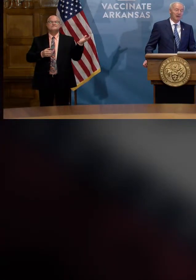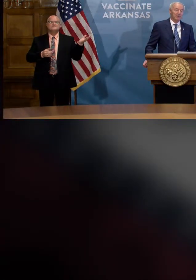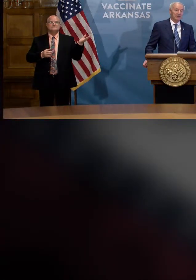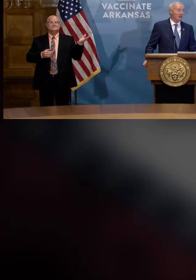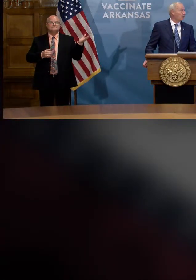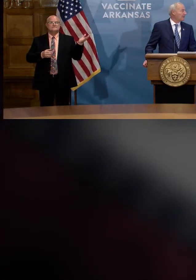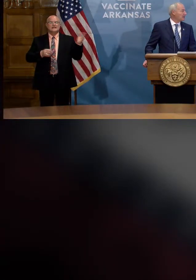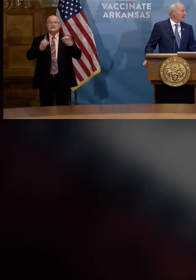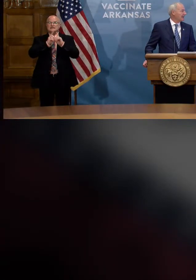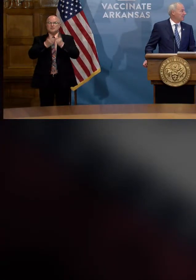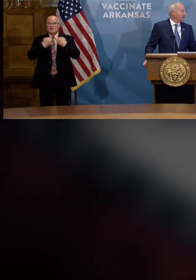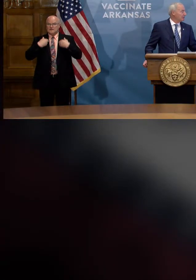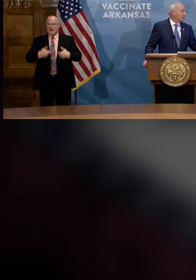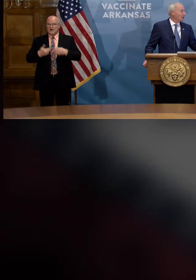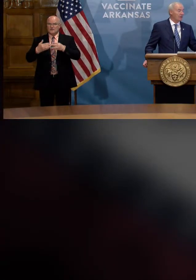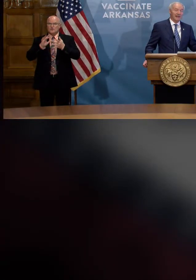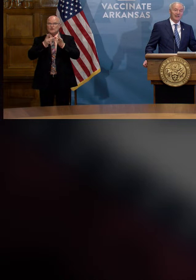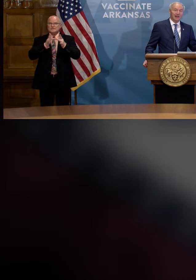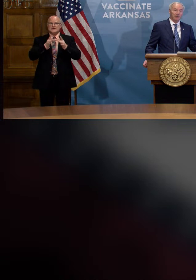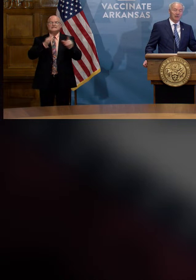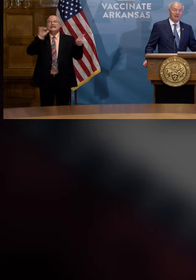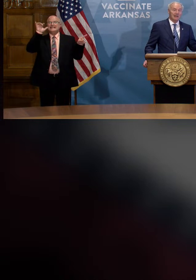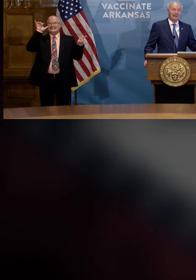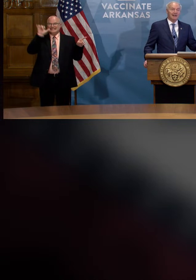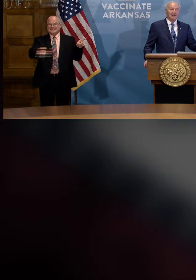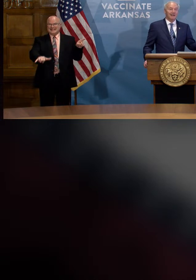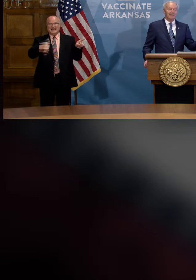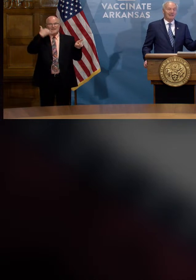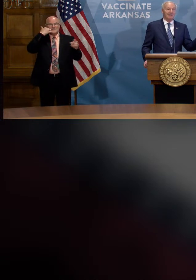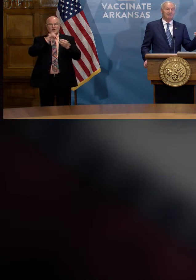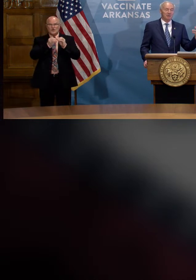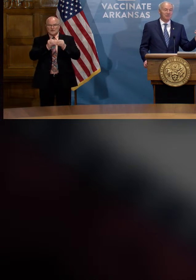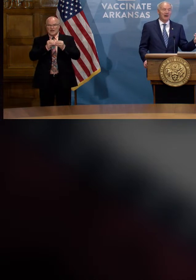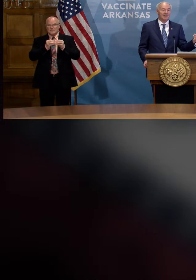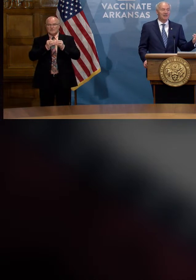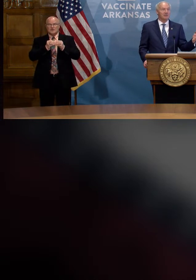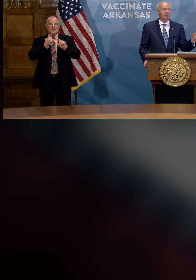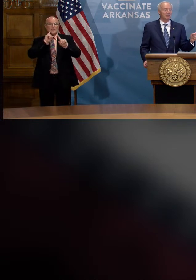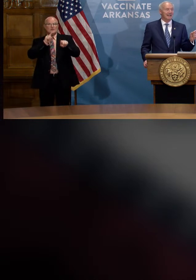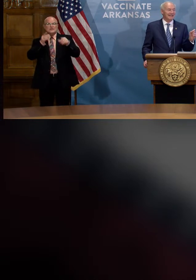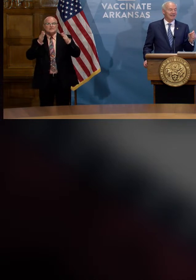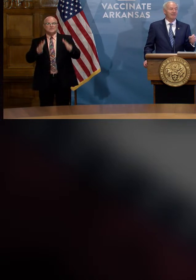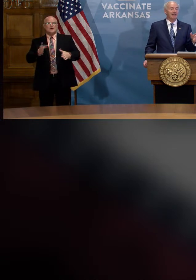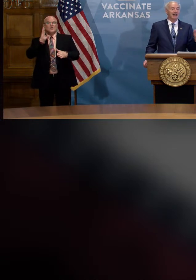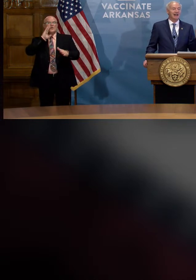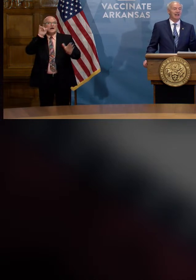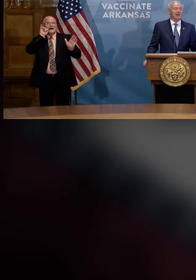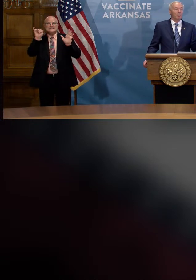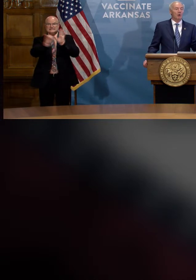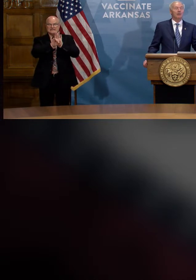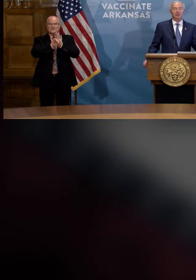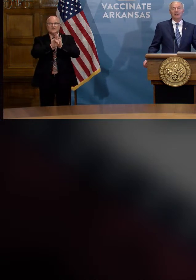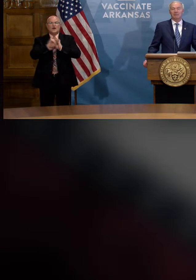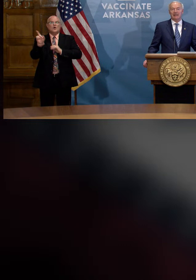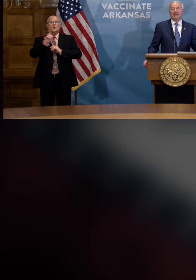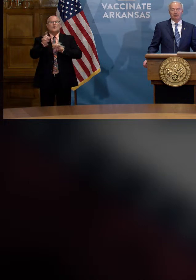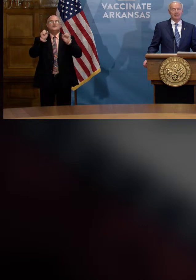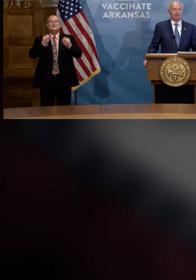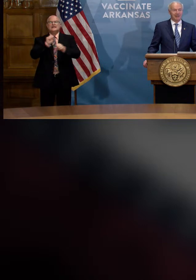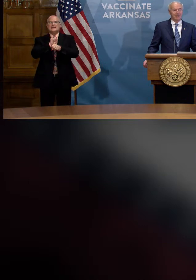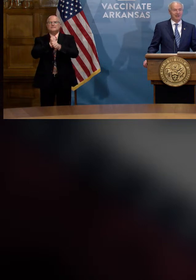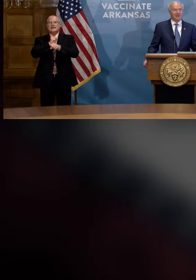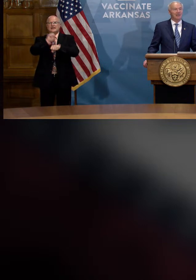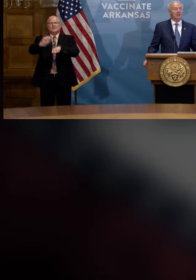the Department of Health website, but if you call that number, the responders will identify where you can make